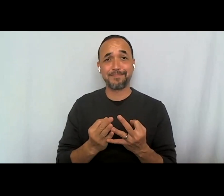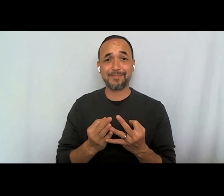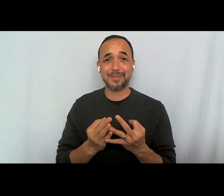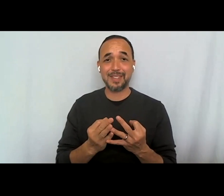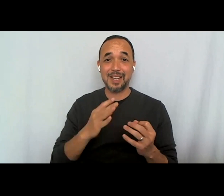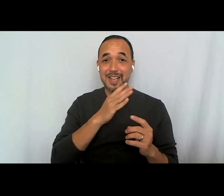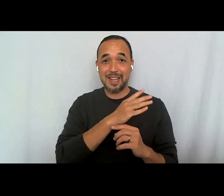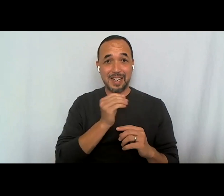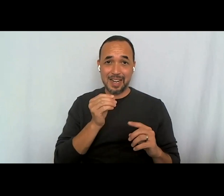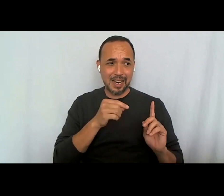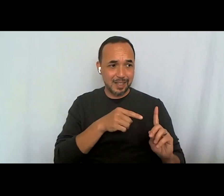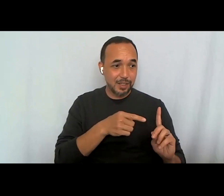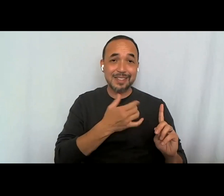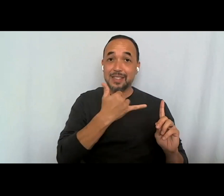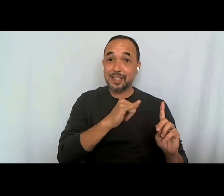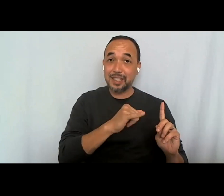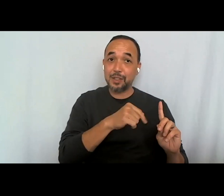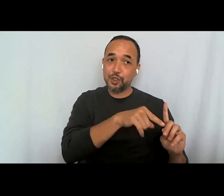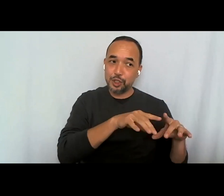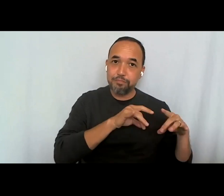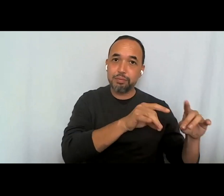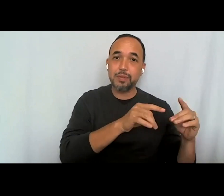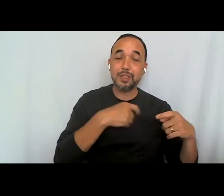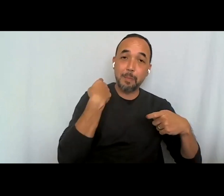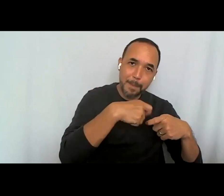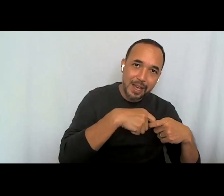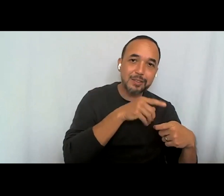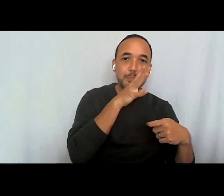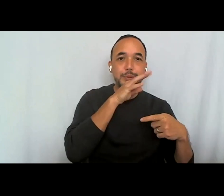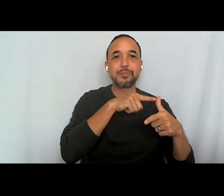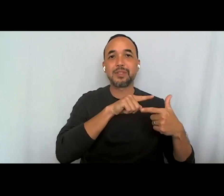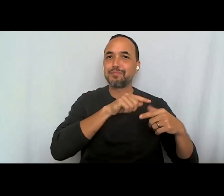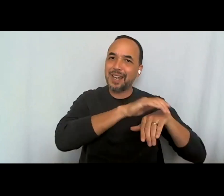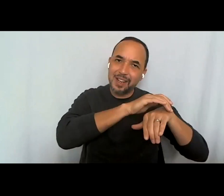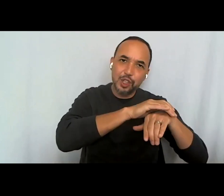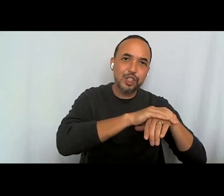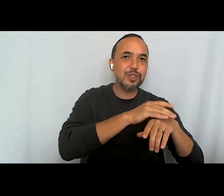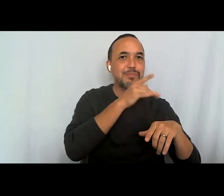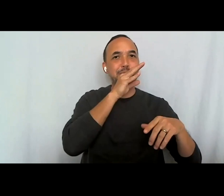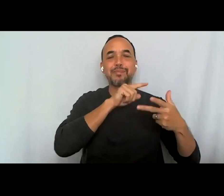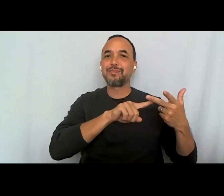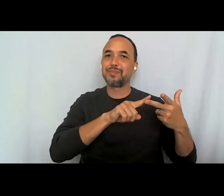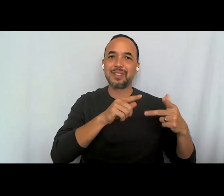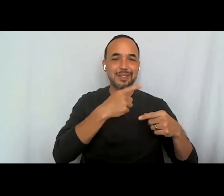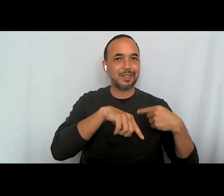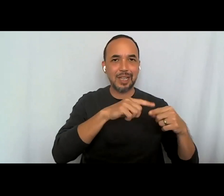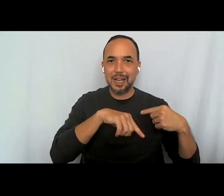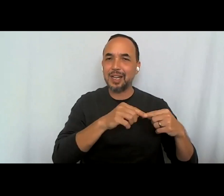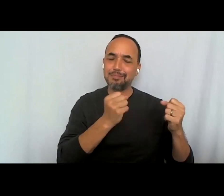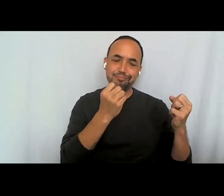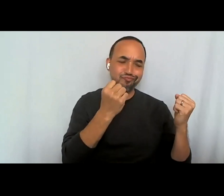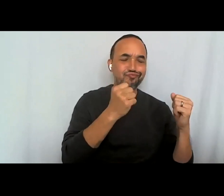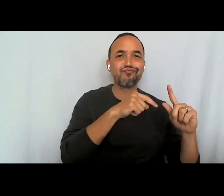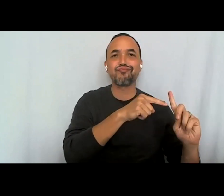Violetta for learning Spanish and English and ASL. So totally a